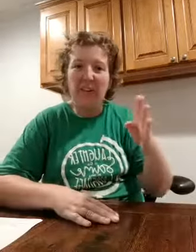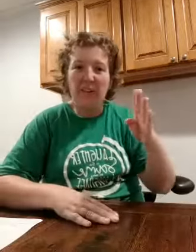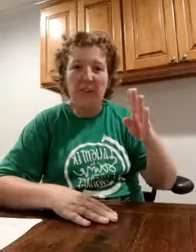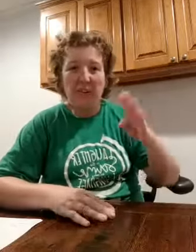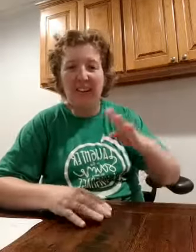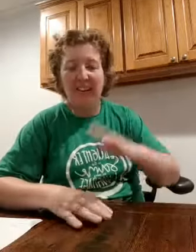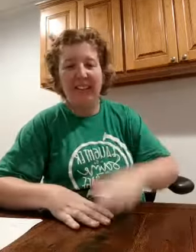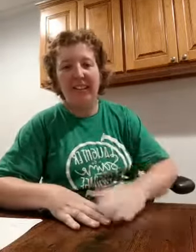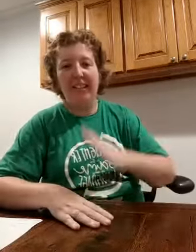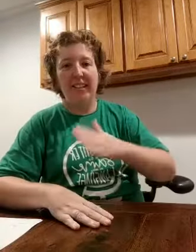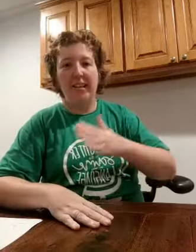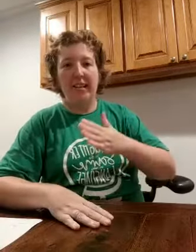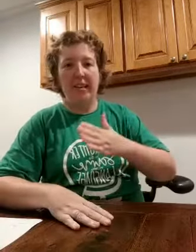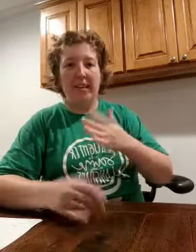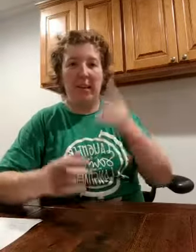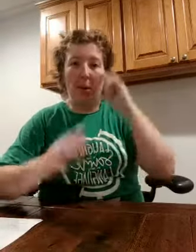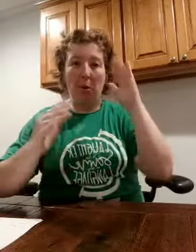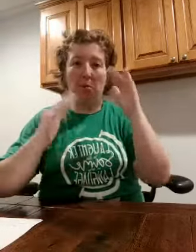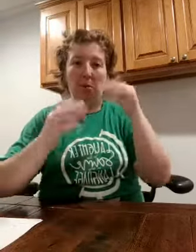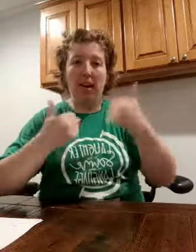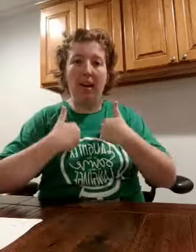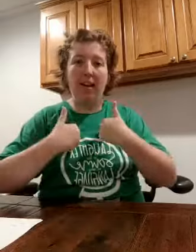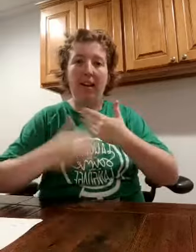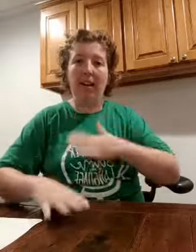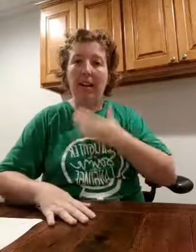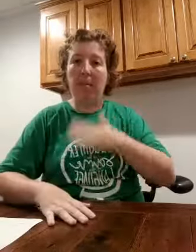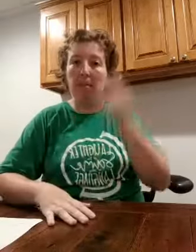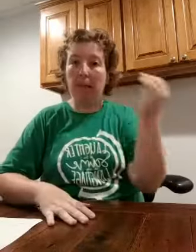Hello. I hope you had a happy Monday.